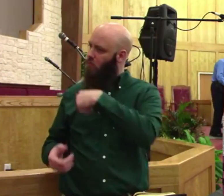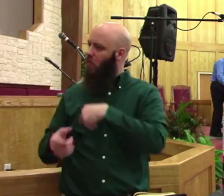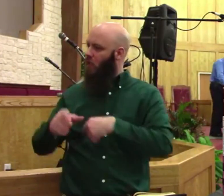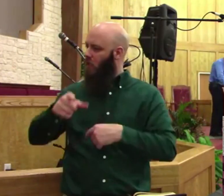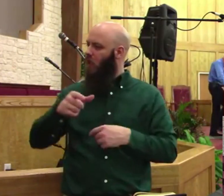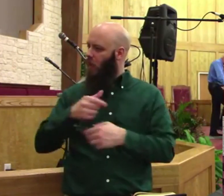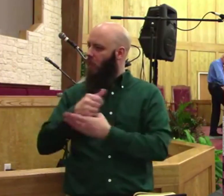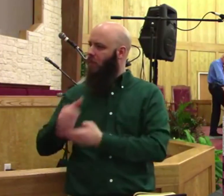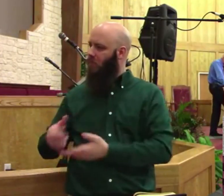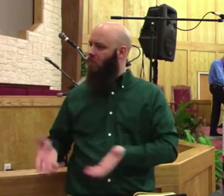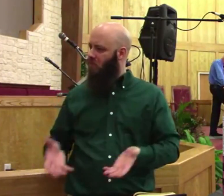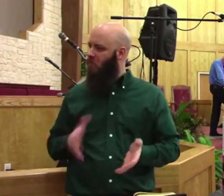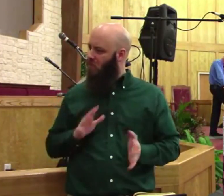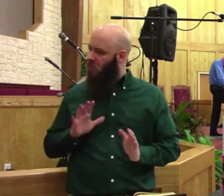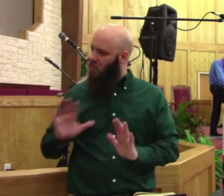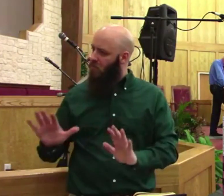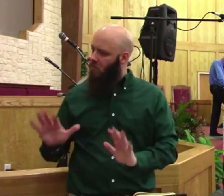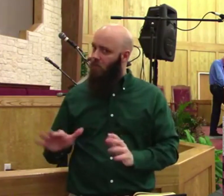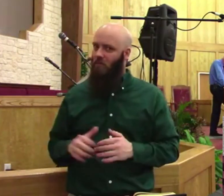So,